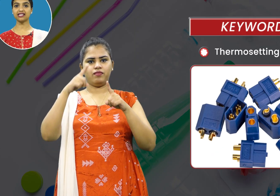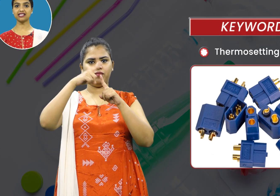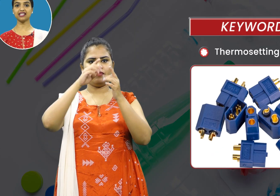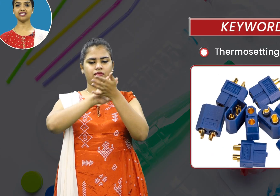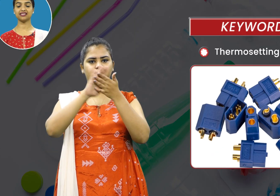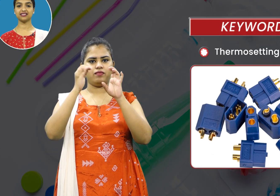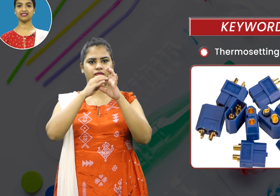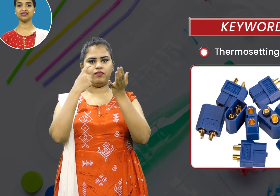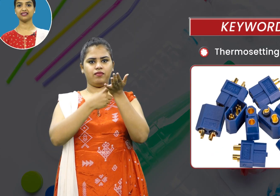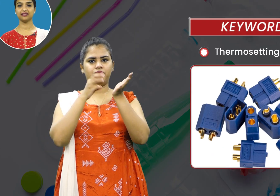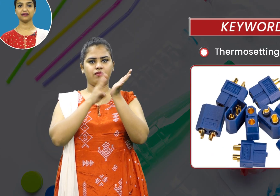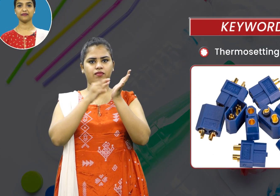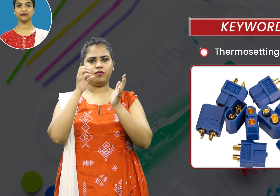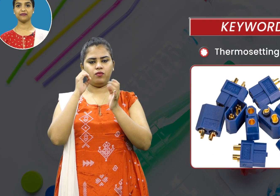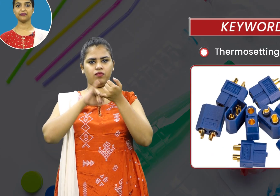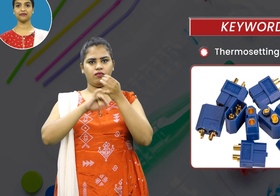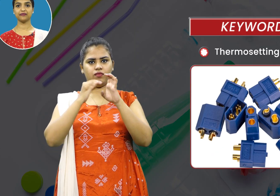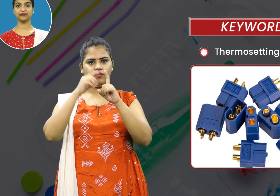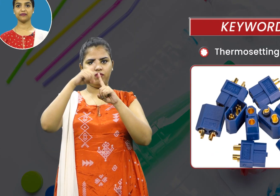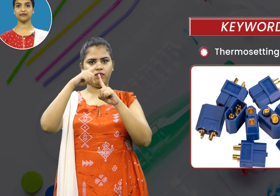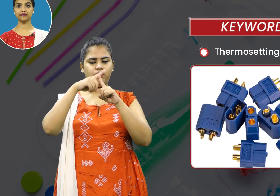thermosetting plastic,